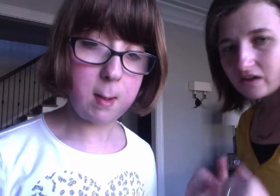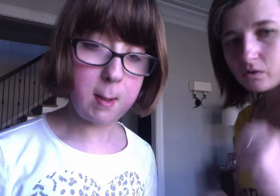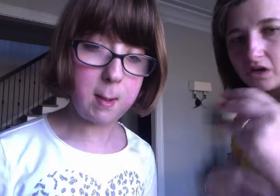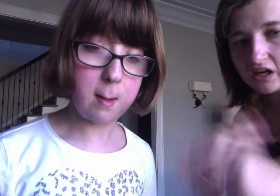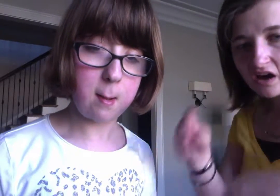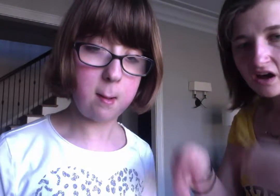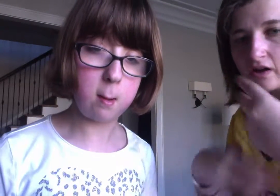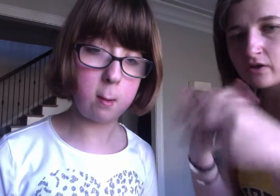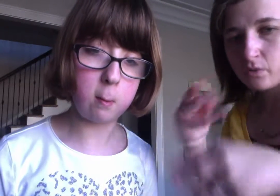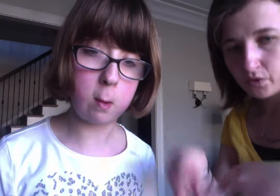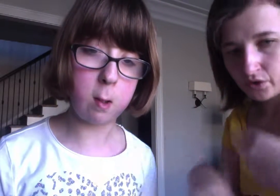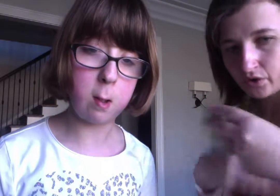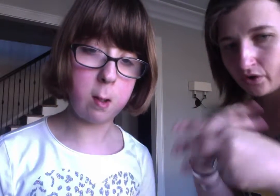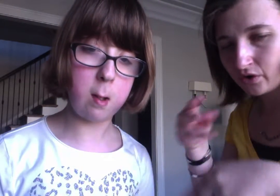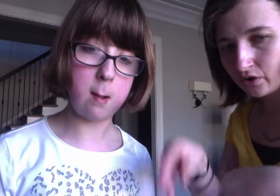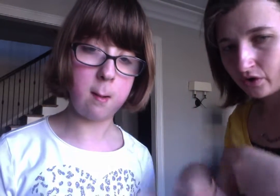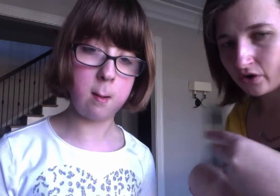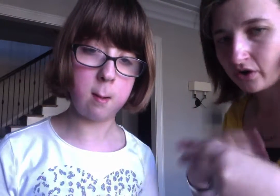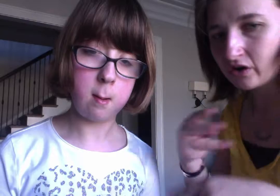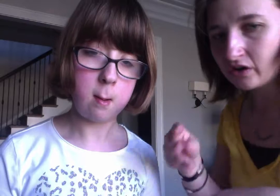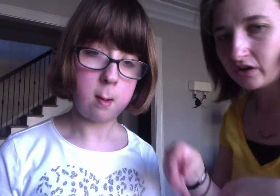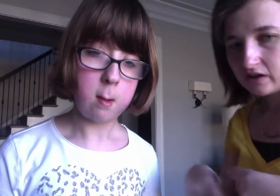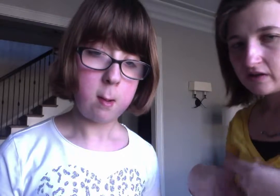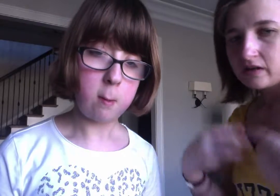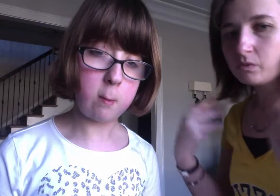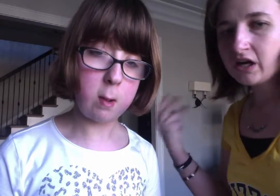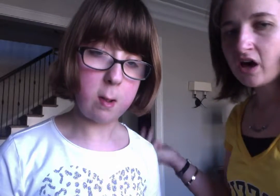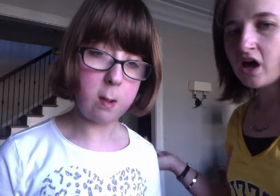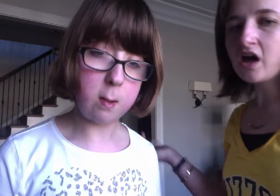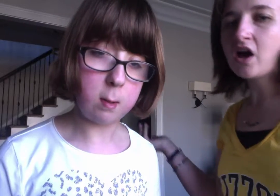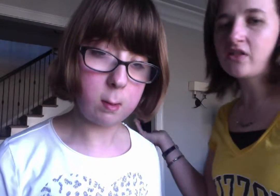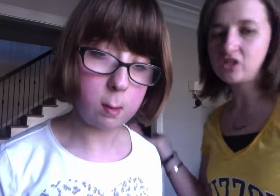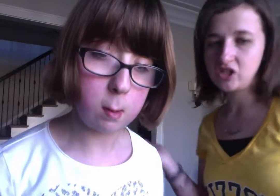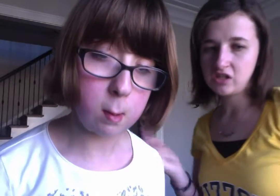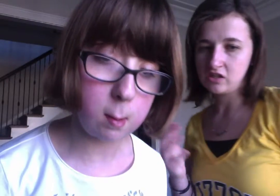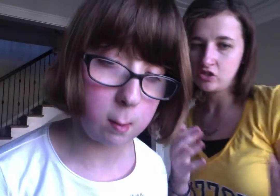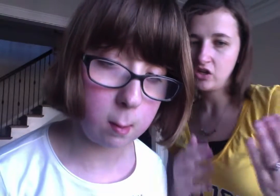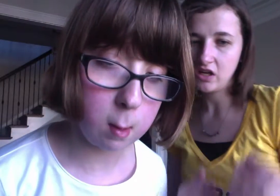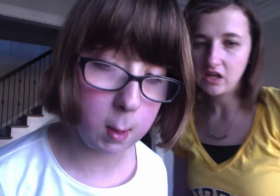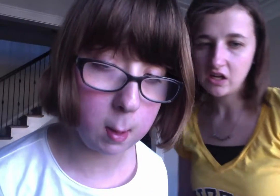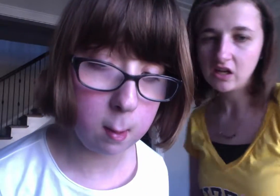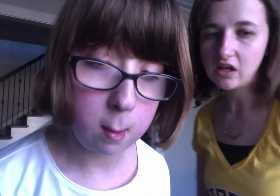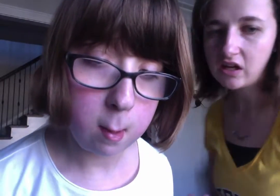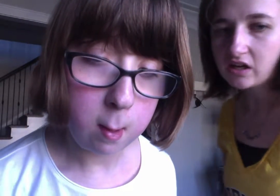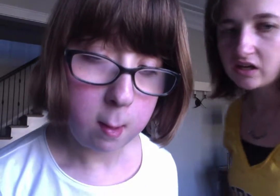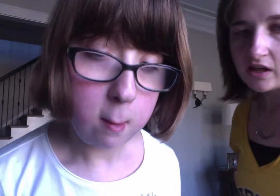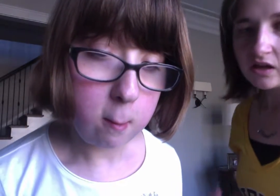We are the world. We are the children.